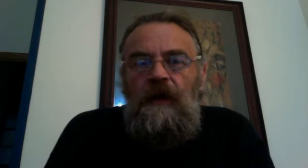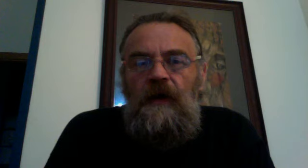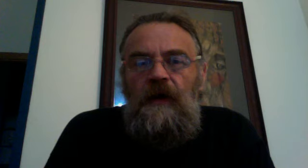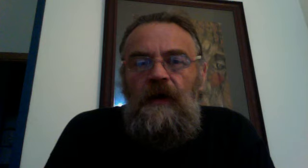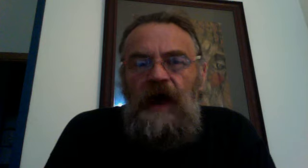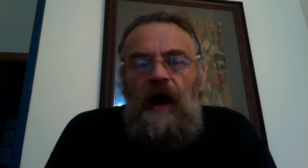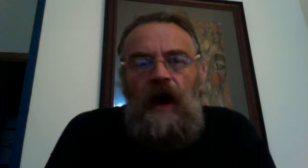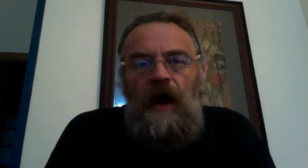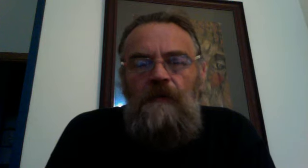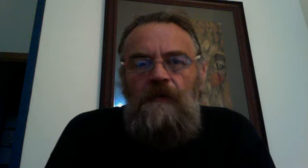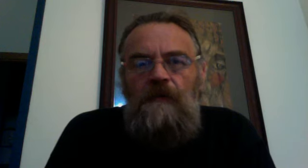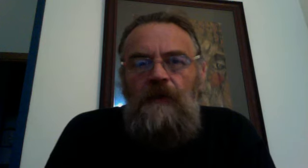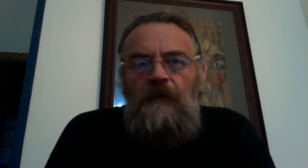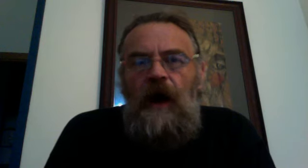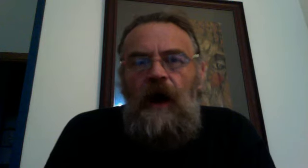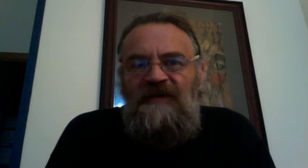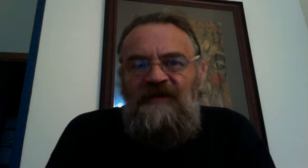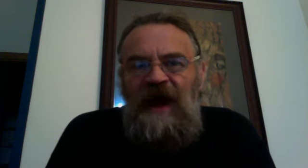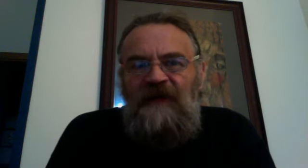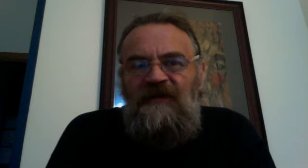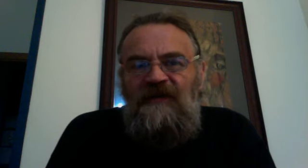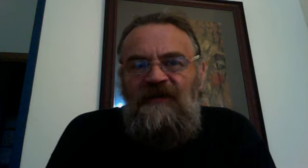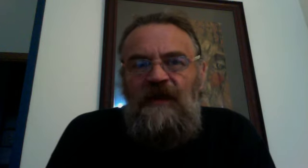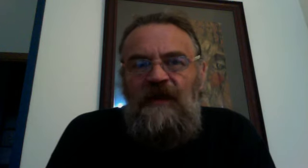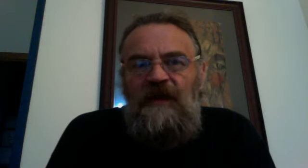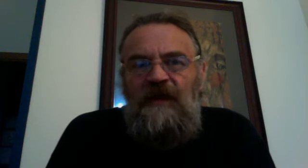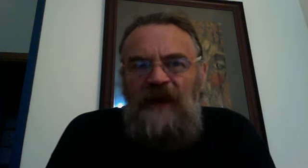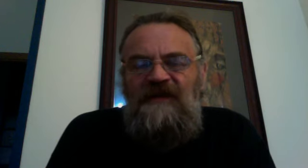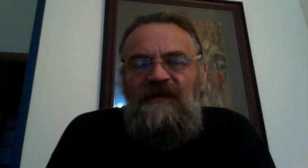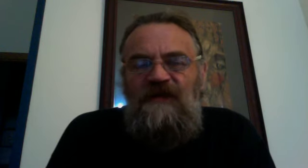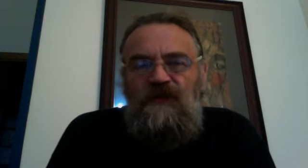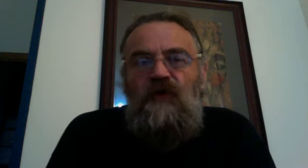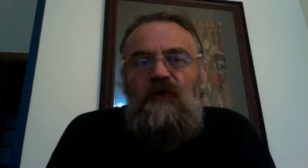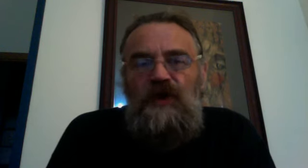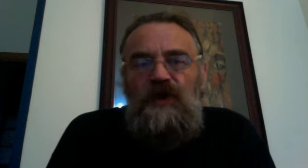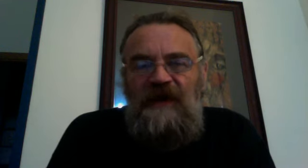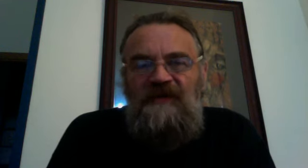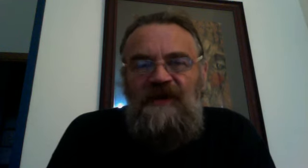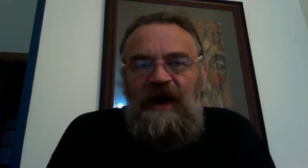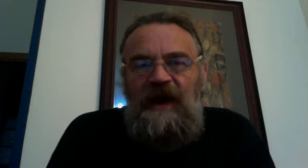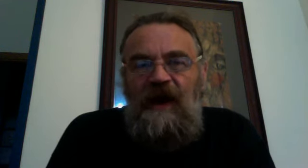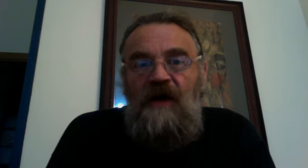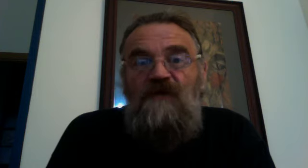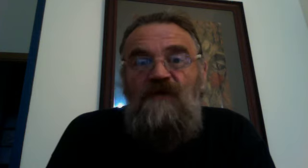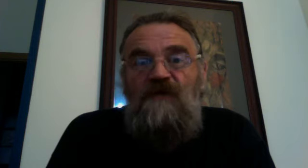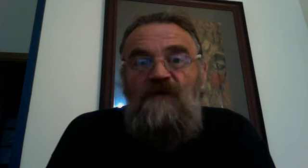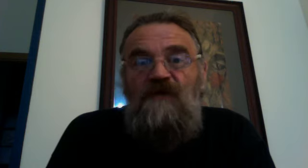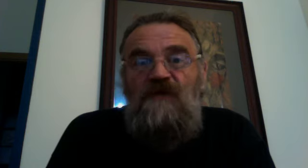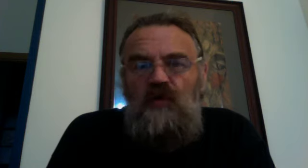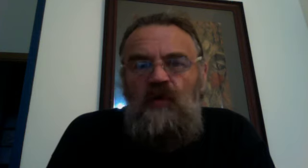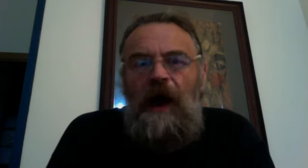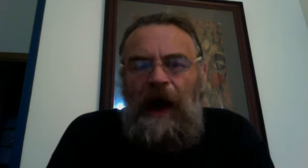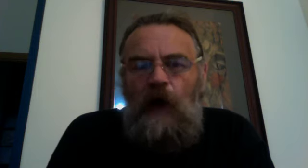Okay. I sat and waited for you yesterday for